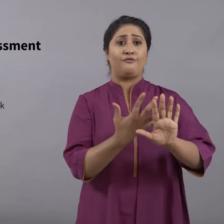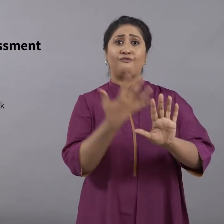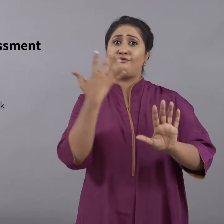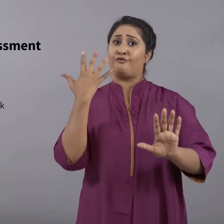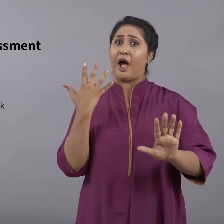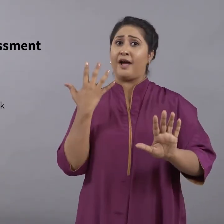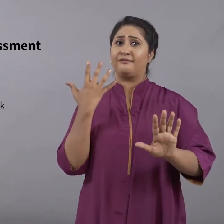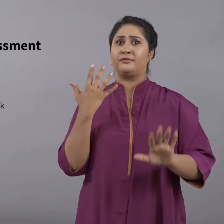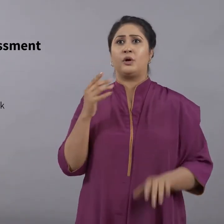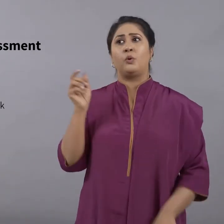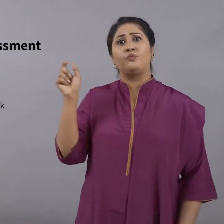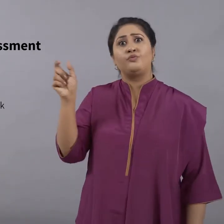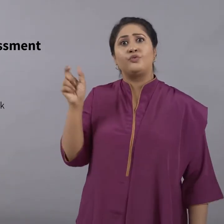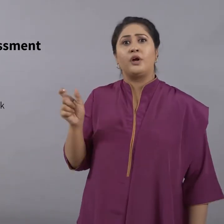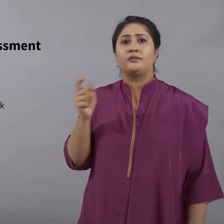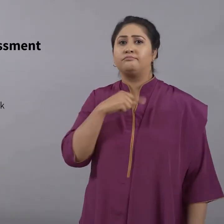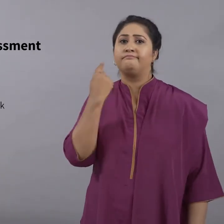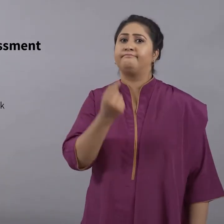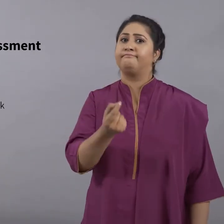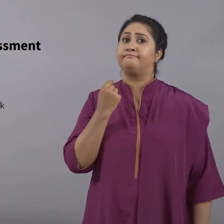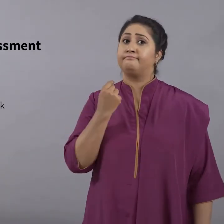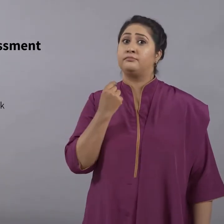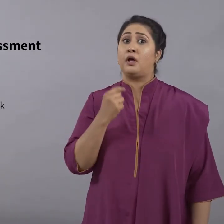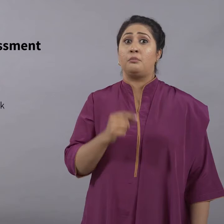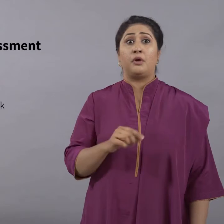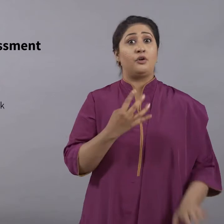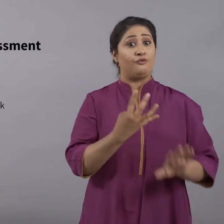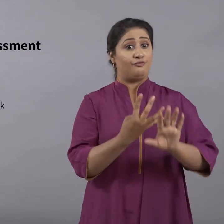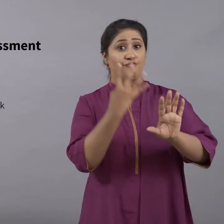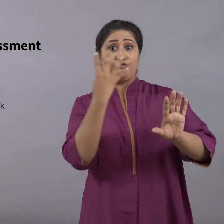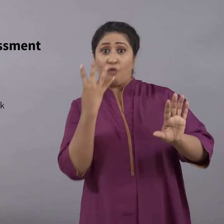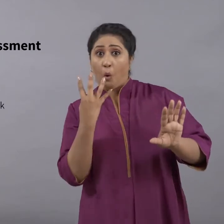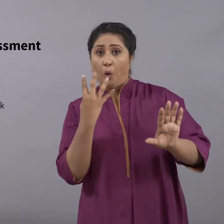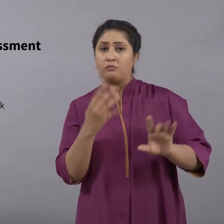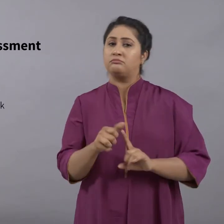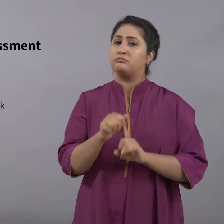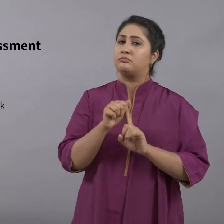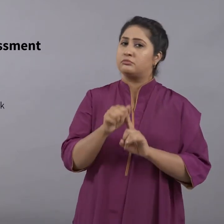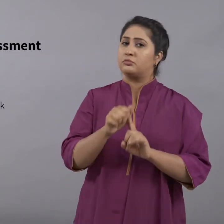words, out of which 4 must be correct.